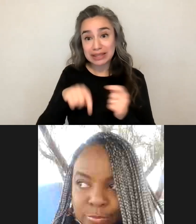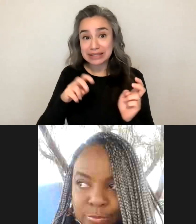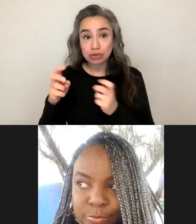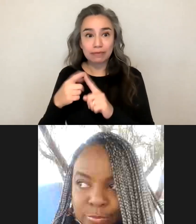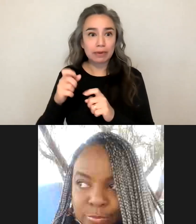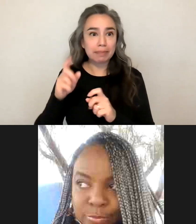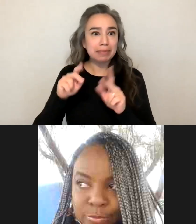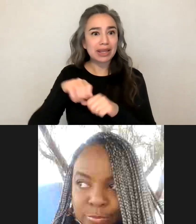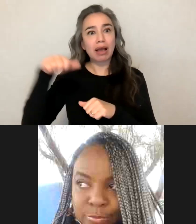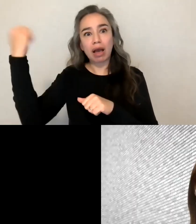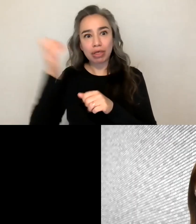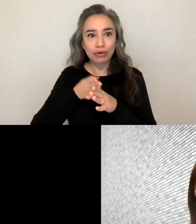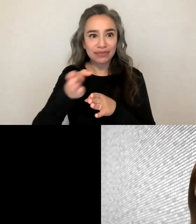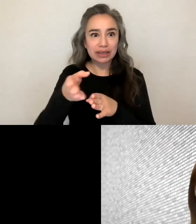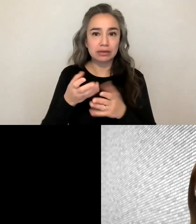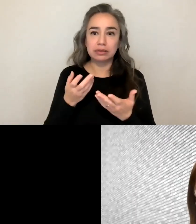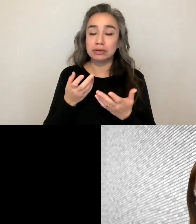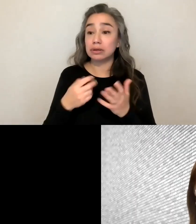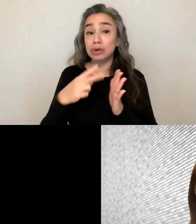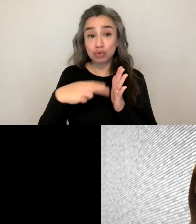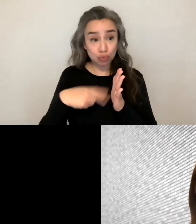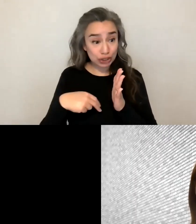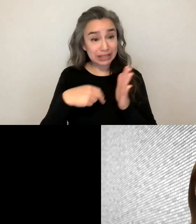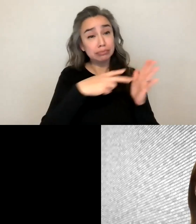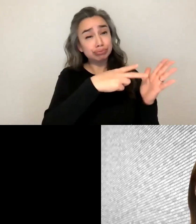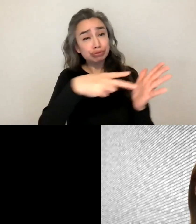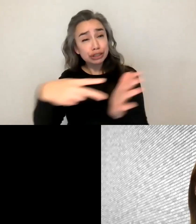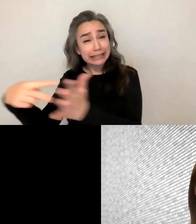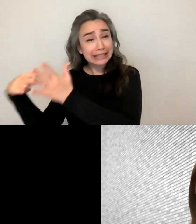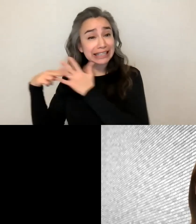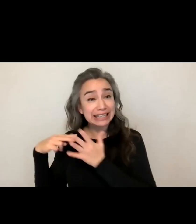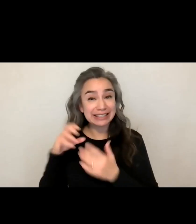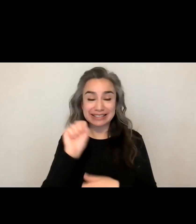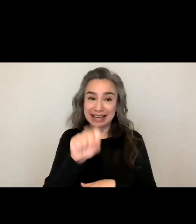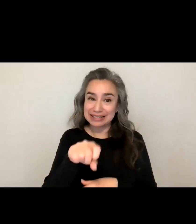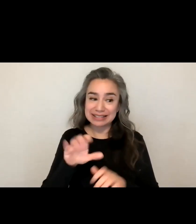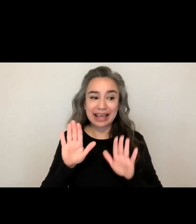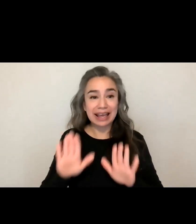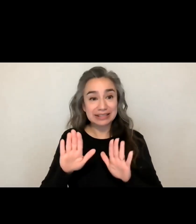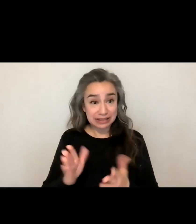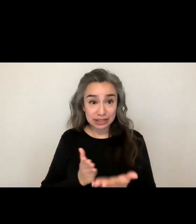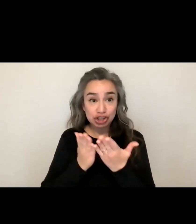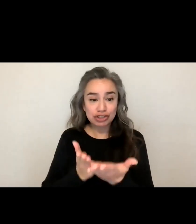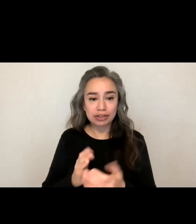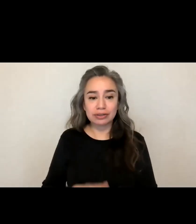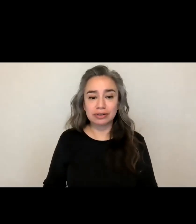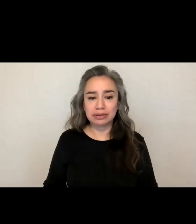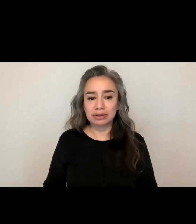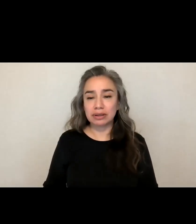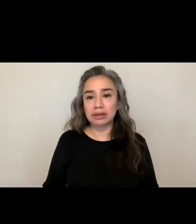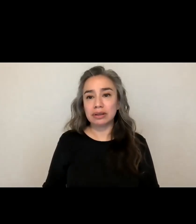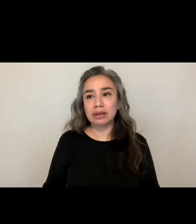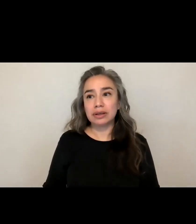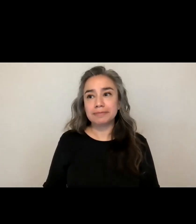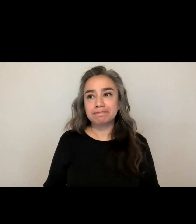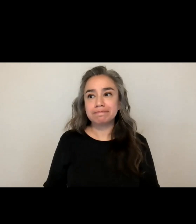So in addition to reading widely, which is an excellent suggestion, just also trying to